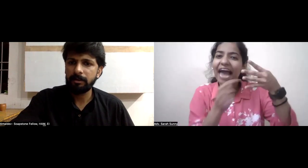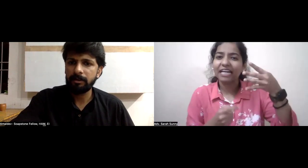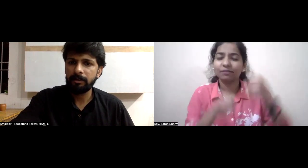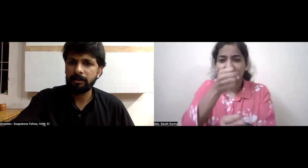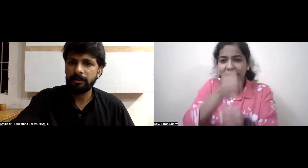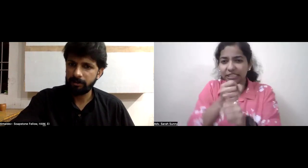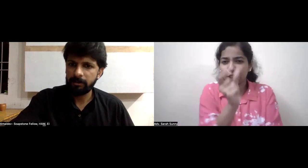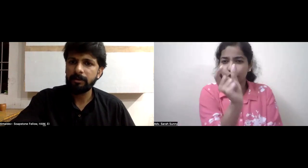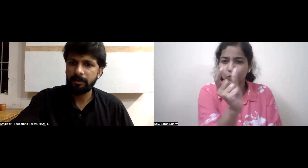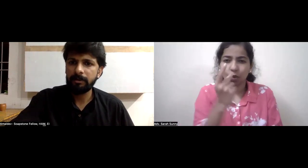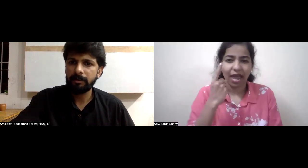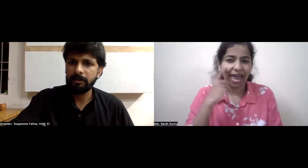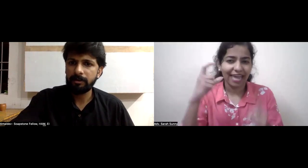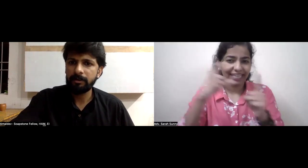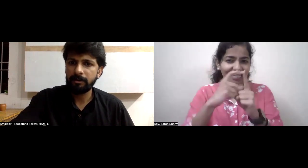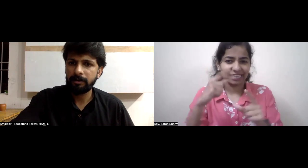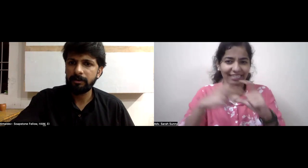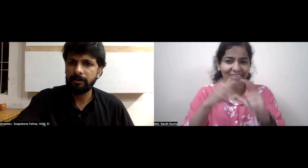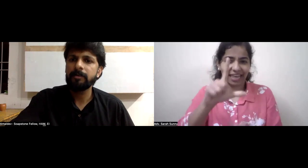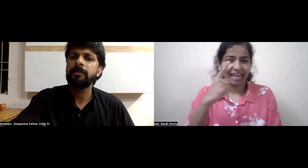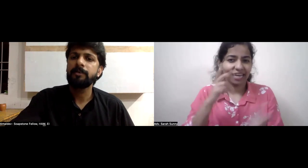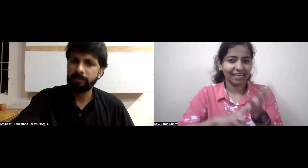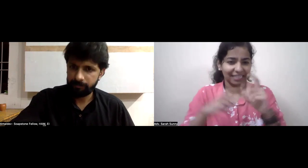So it's something that has to be,